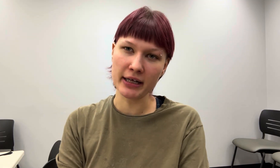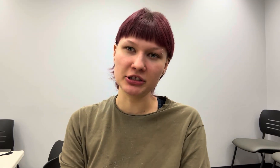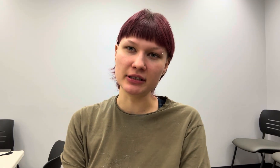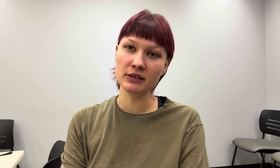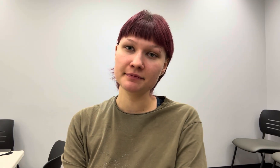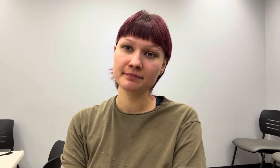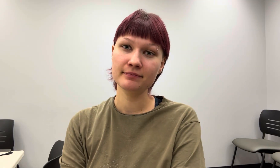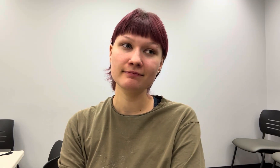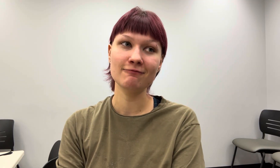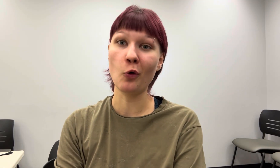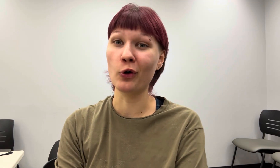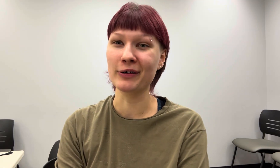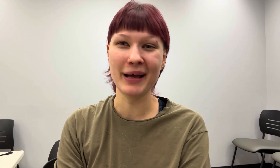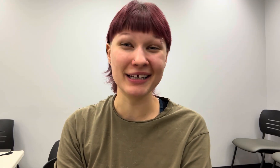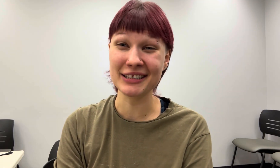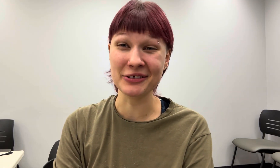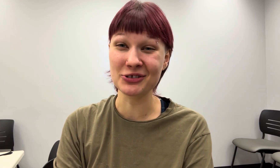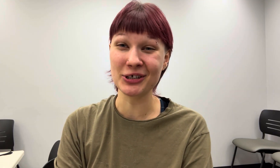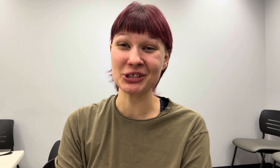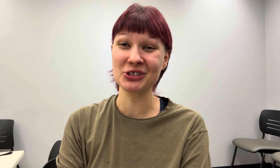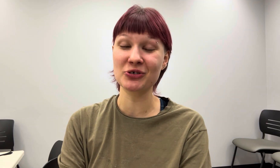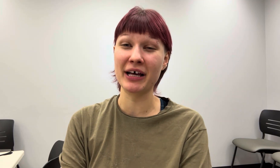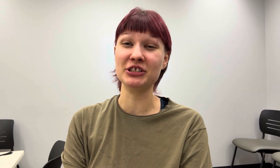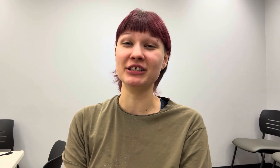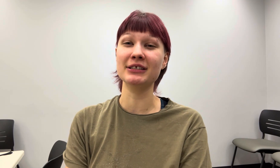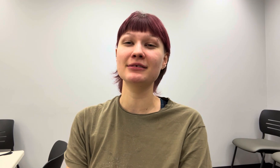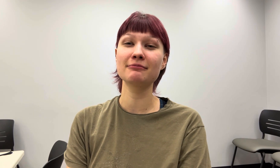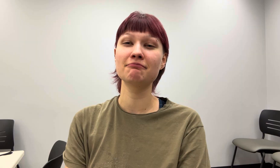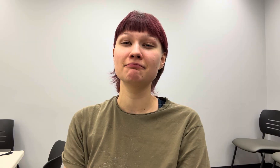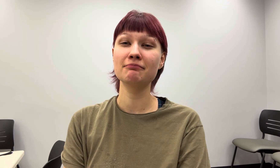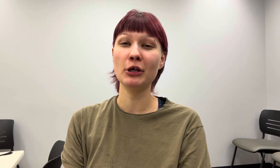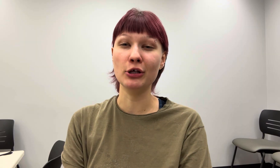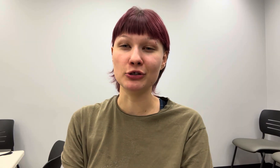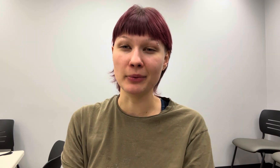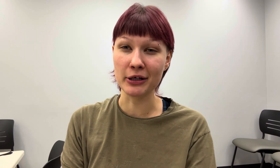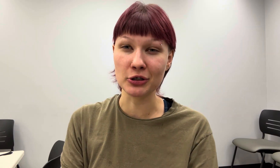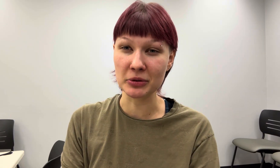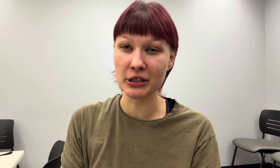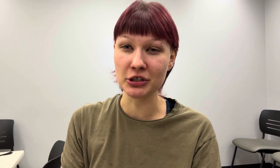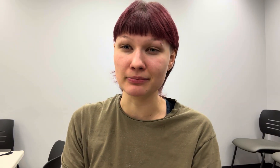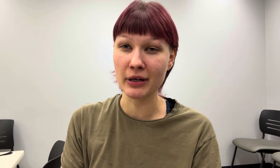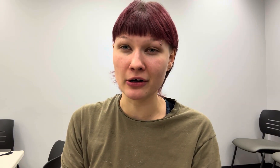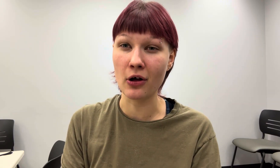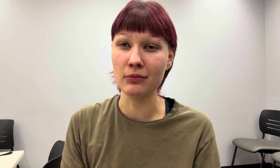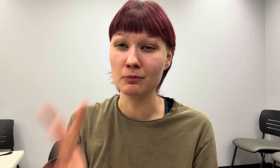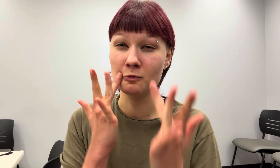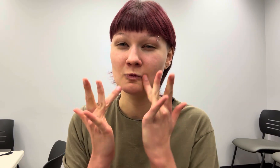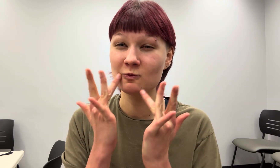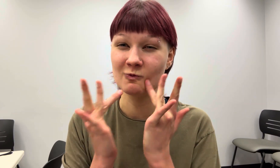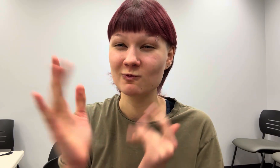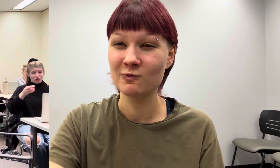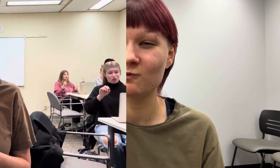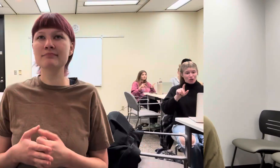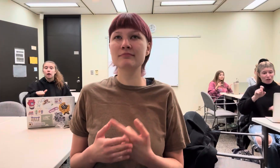strategies or ASL instruction strategies into my interpretation at all. Yep.